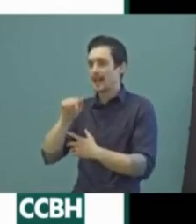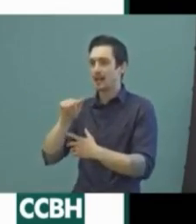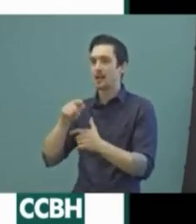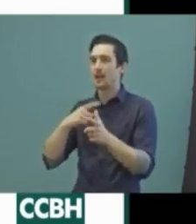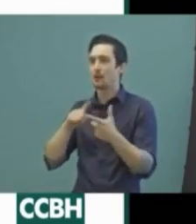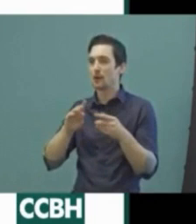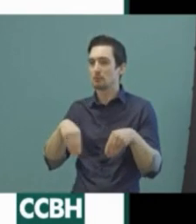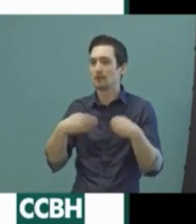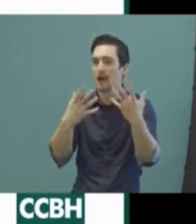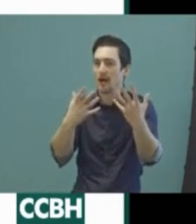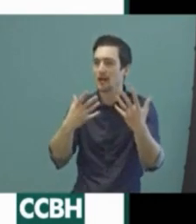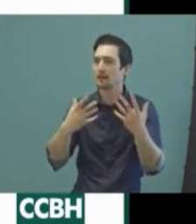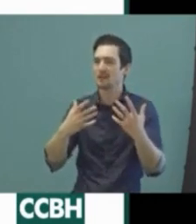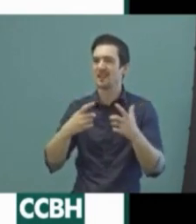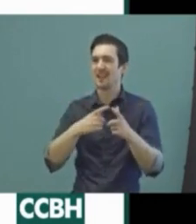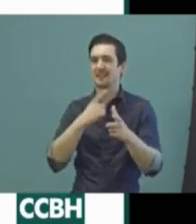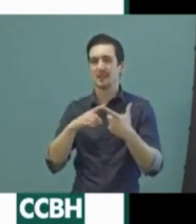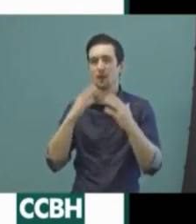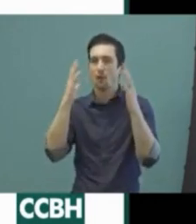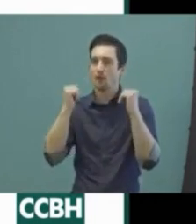through this as quickly as possible.